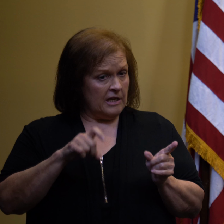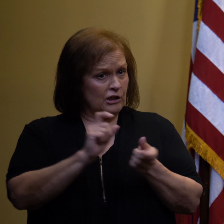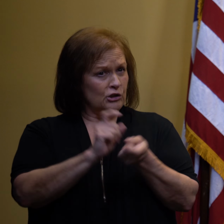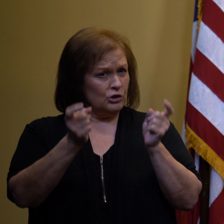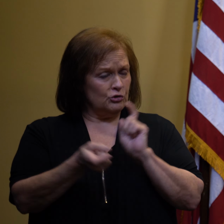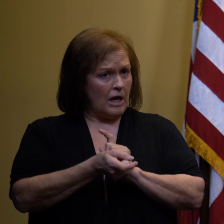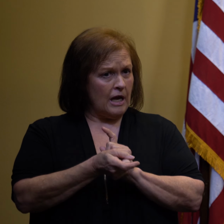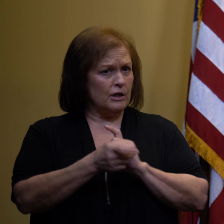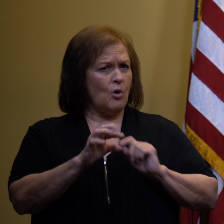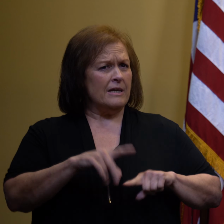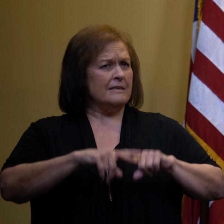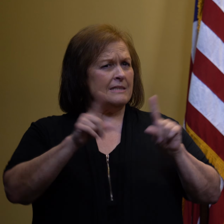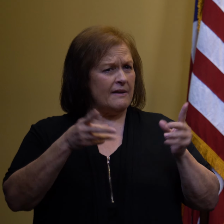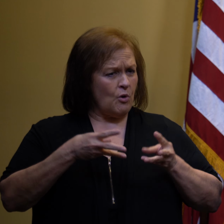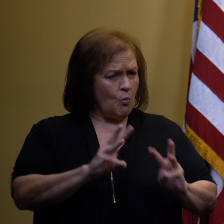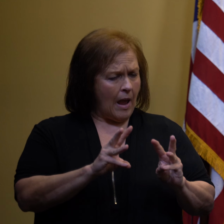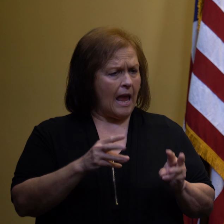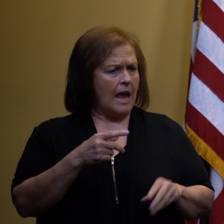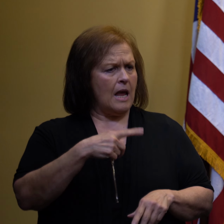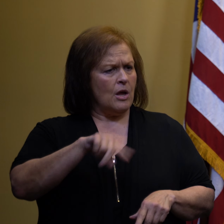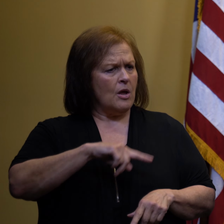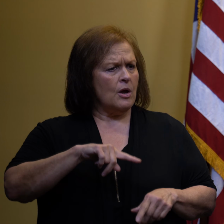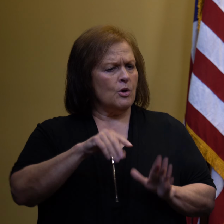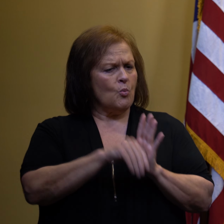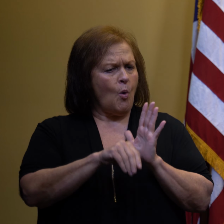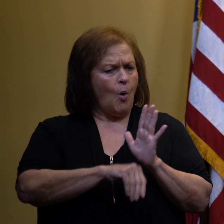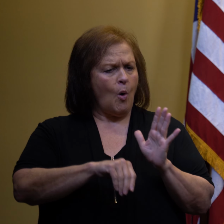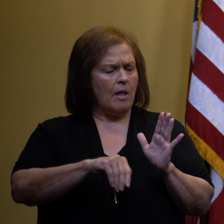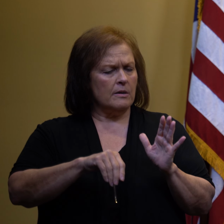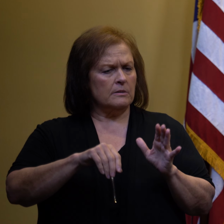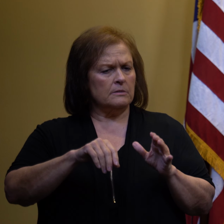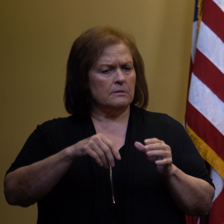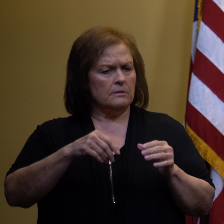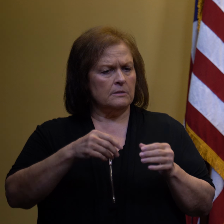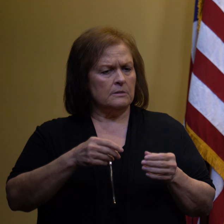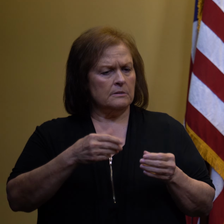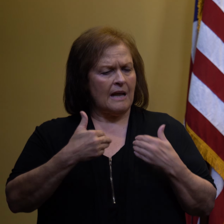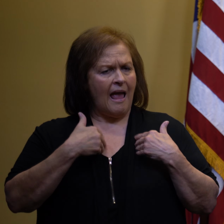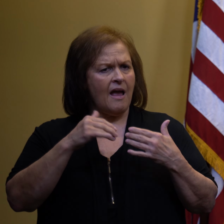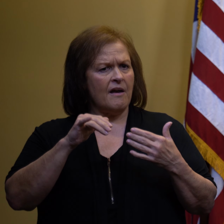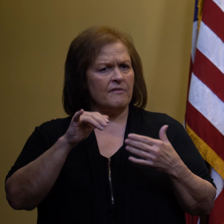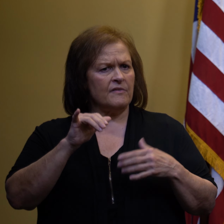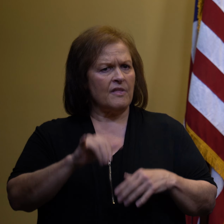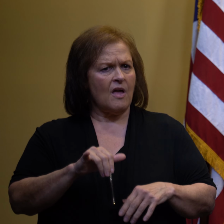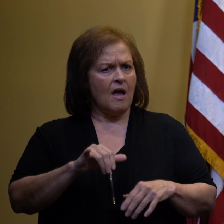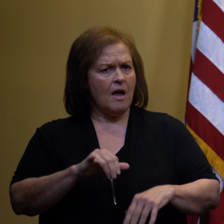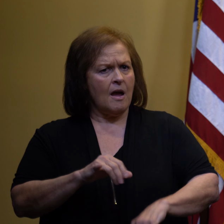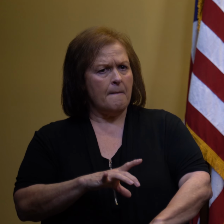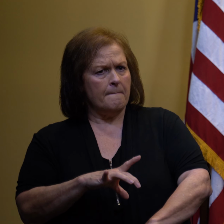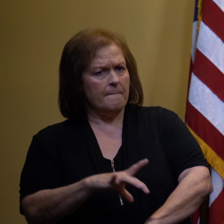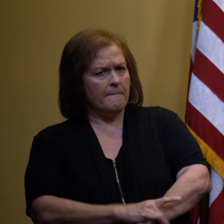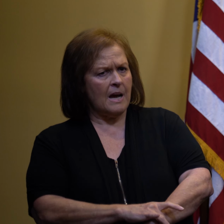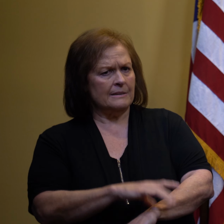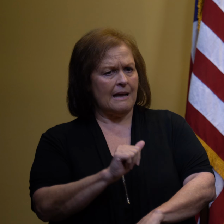a different way we should be doing ankle monitors here in Orleans Parish? Because there have been multiple instances where monitoring wasn't being done or